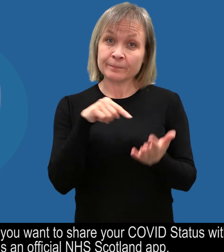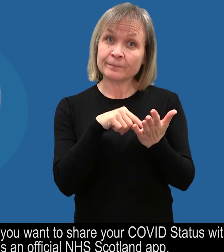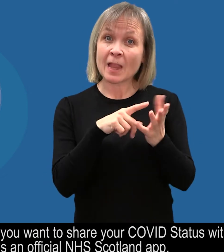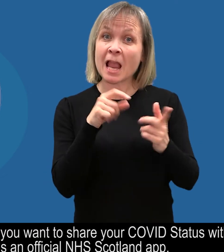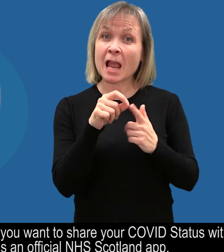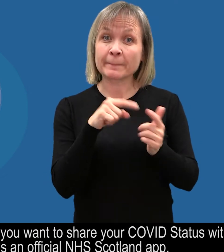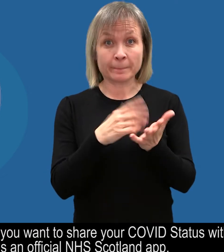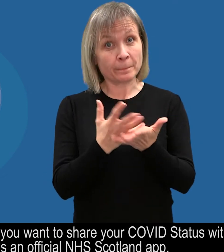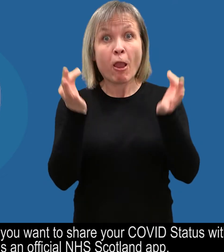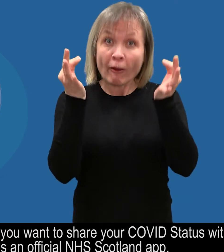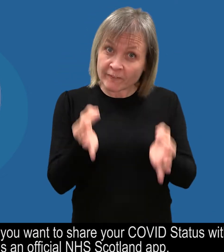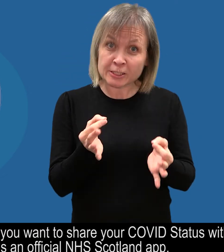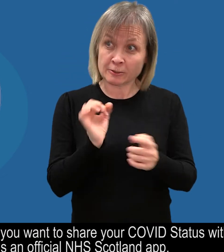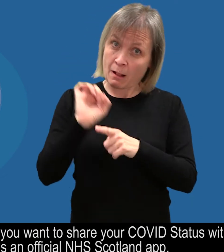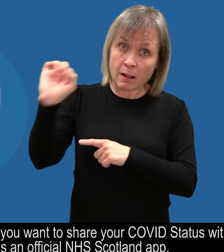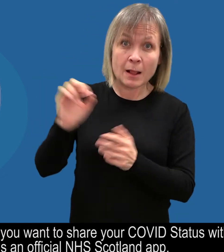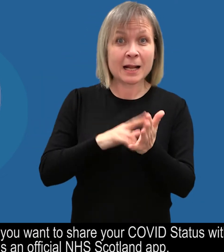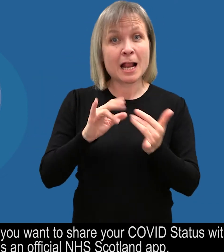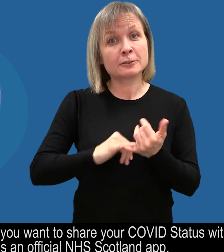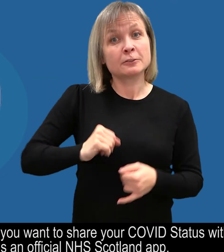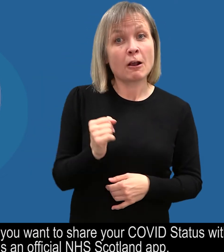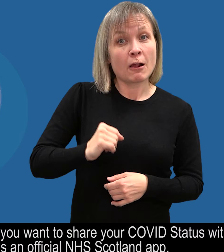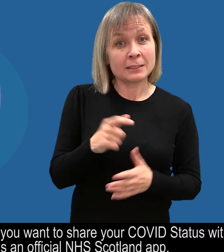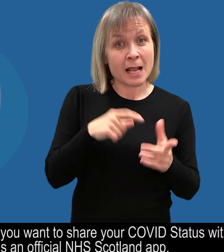This is an official NHS Scotland app.